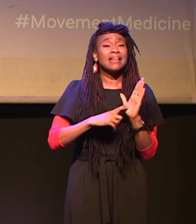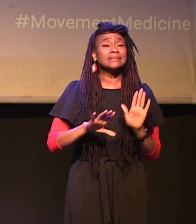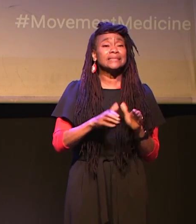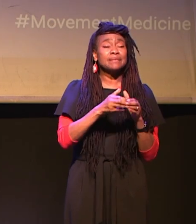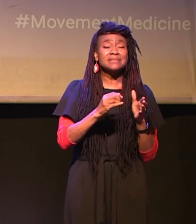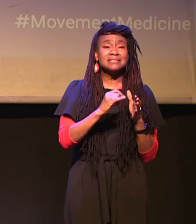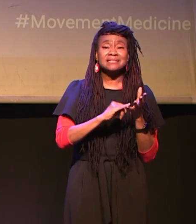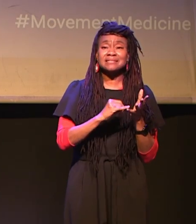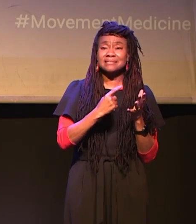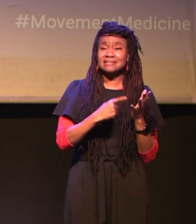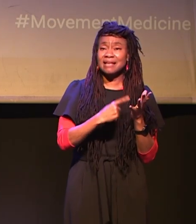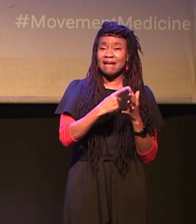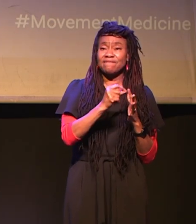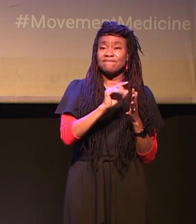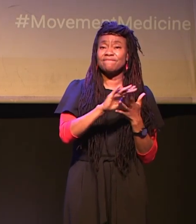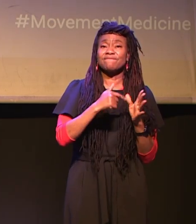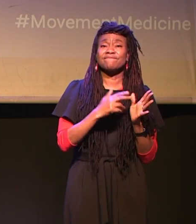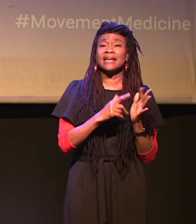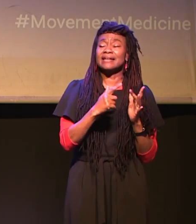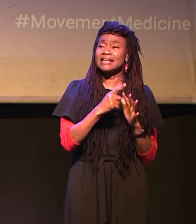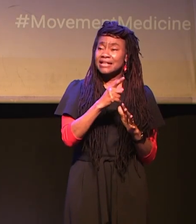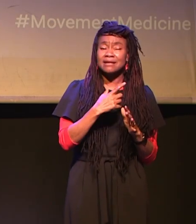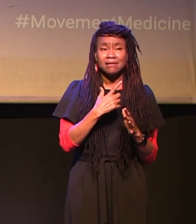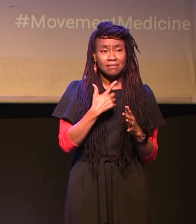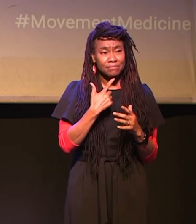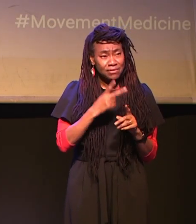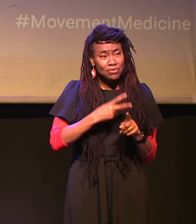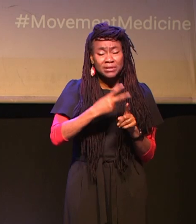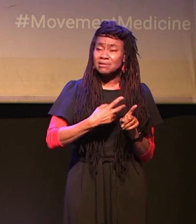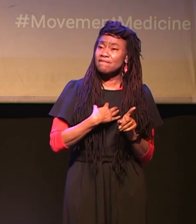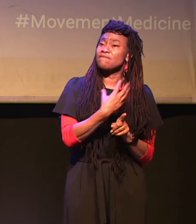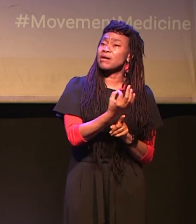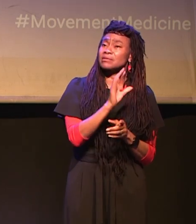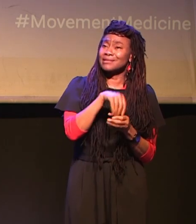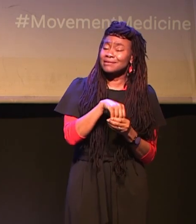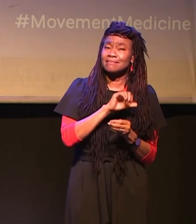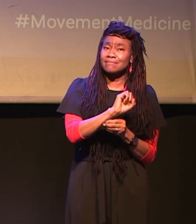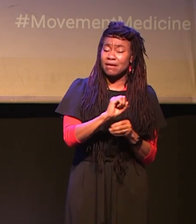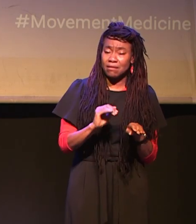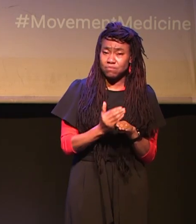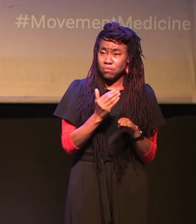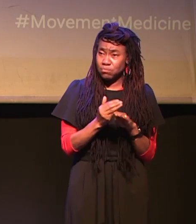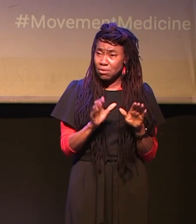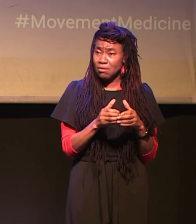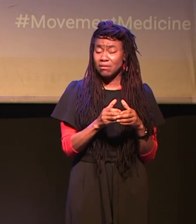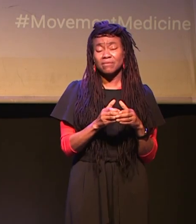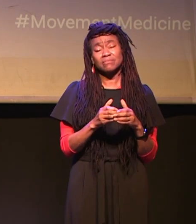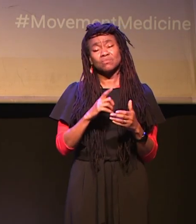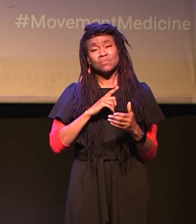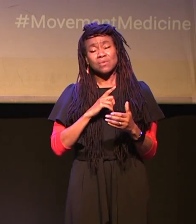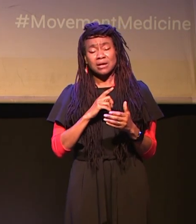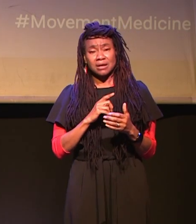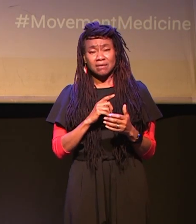really, keep inviting us into that practice, because that particular frame that's